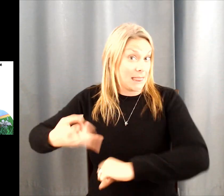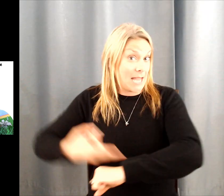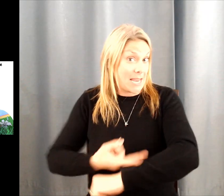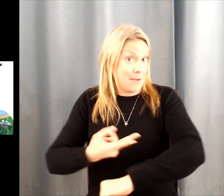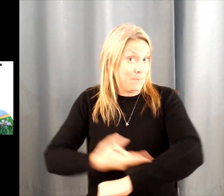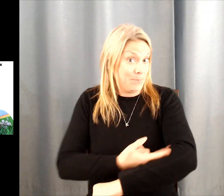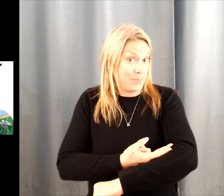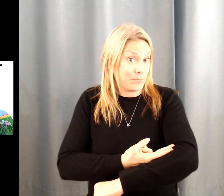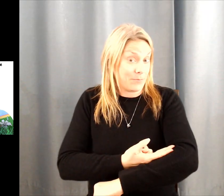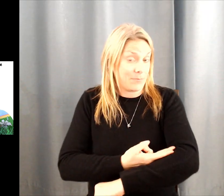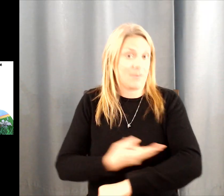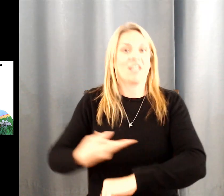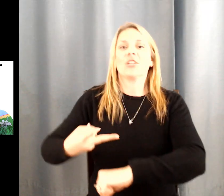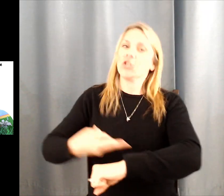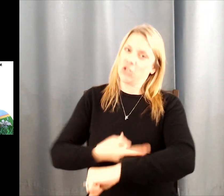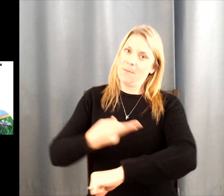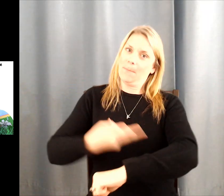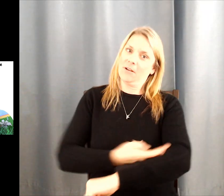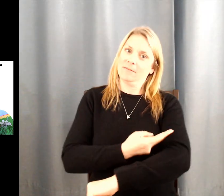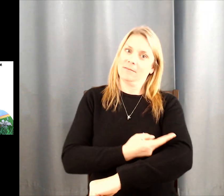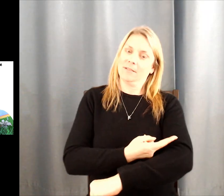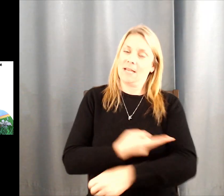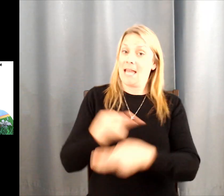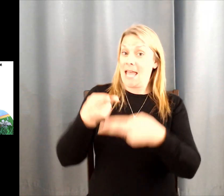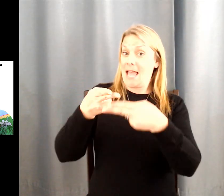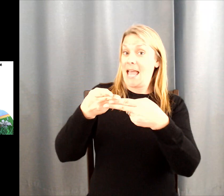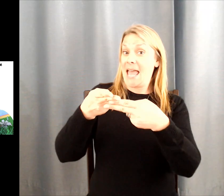lamb, sheep, egg,